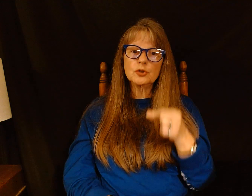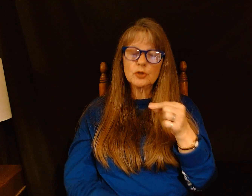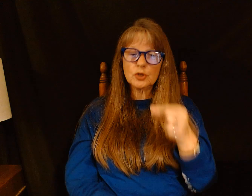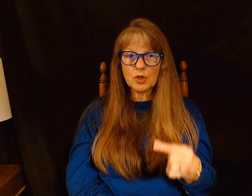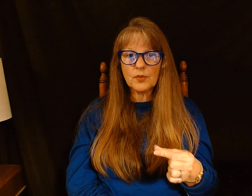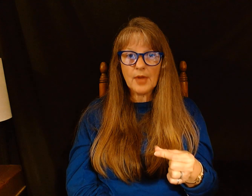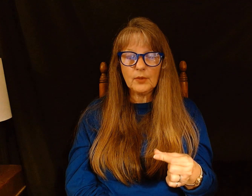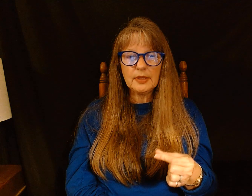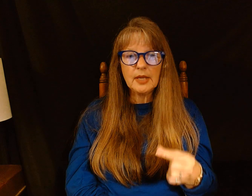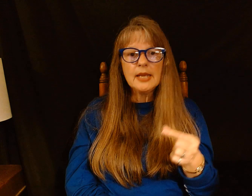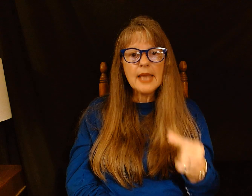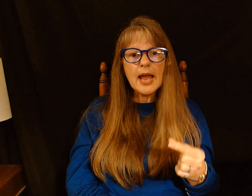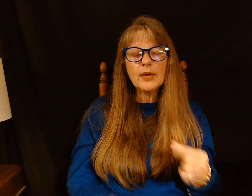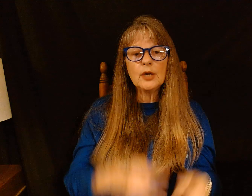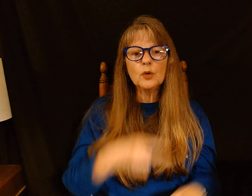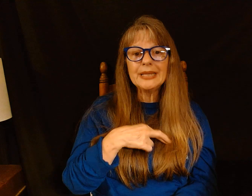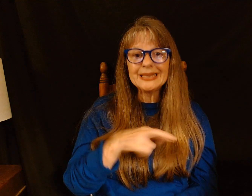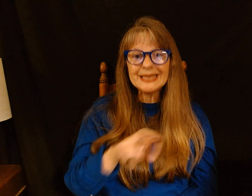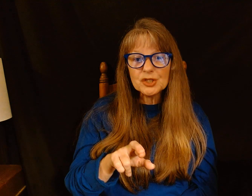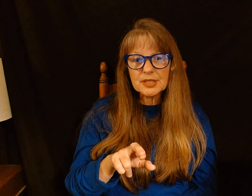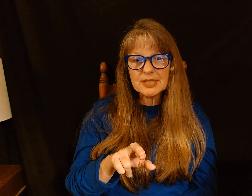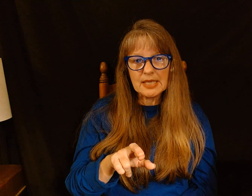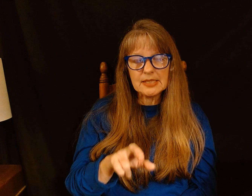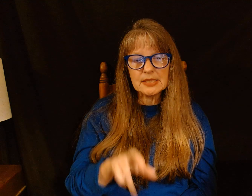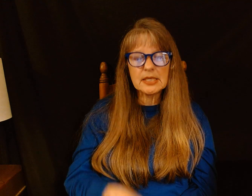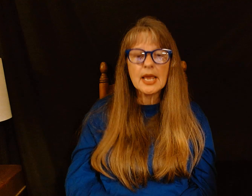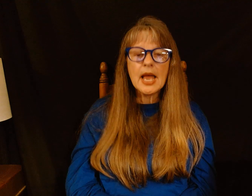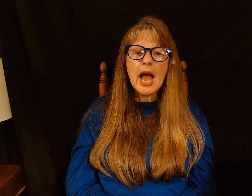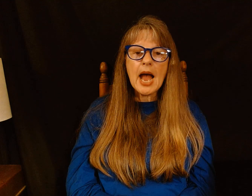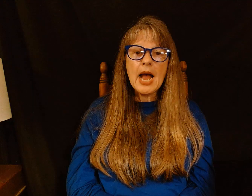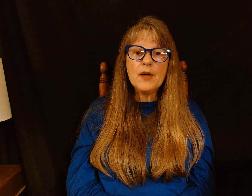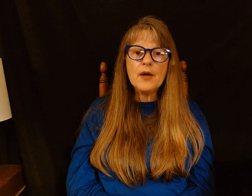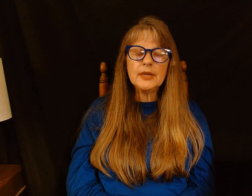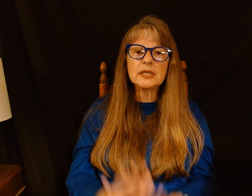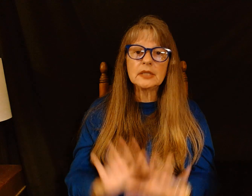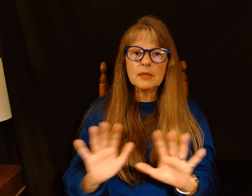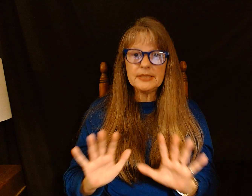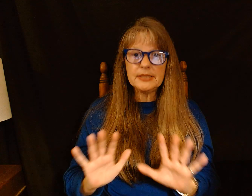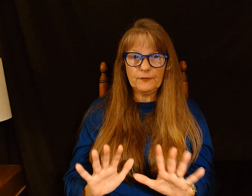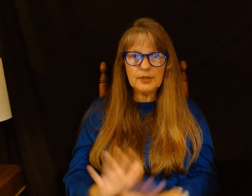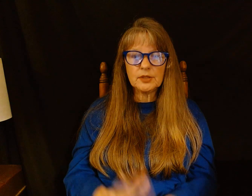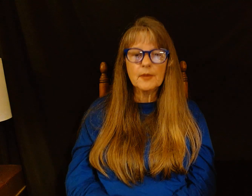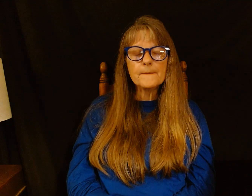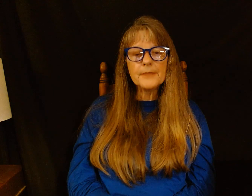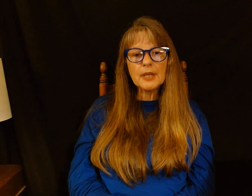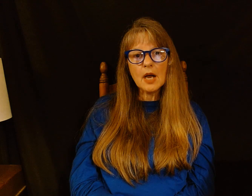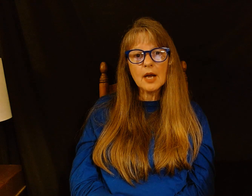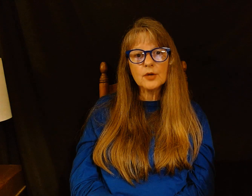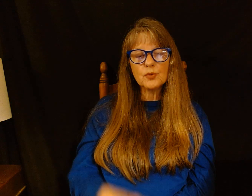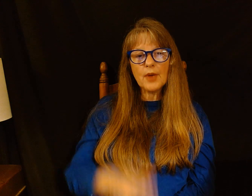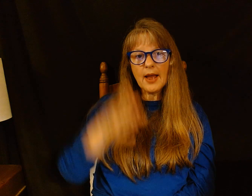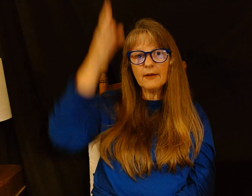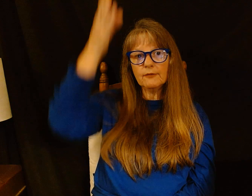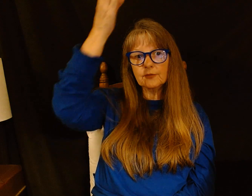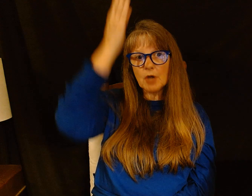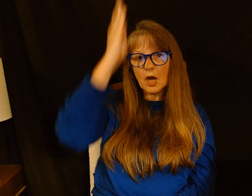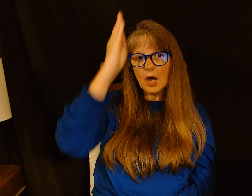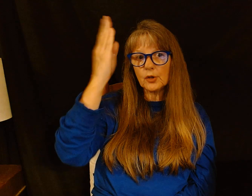to show that one. Now, in a religious sense, it's a little bit different, because you have God or